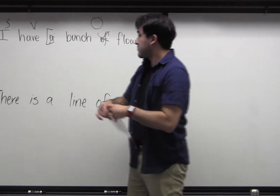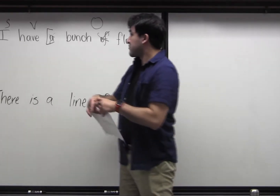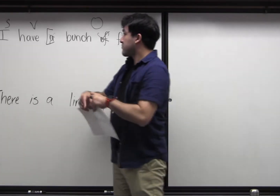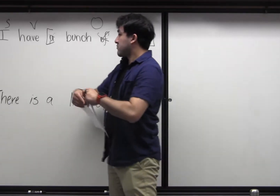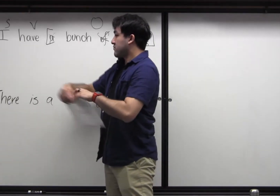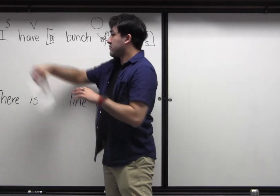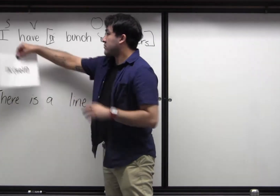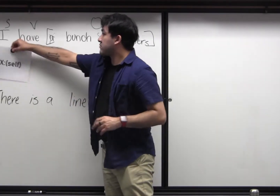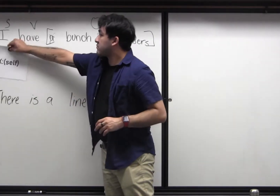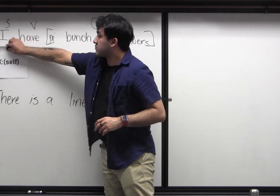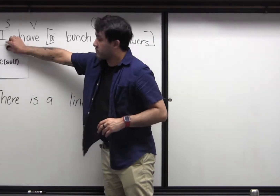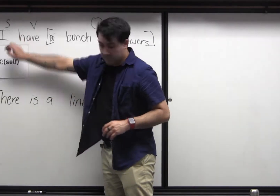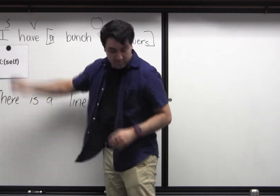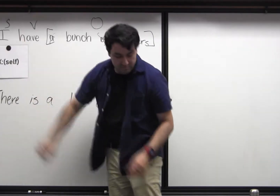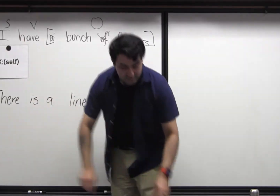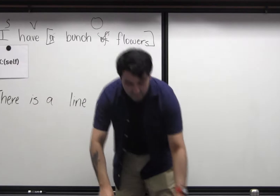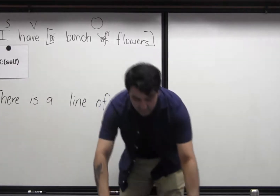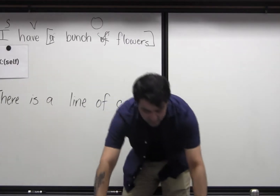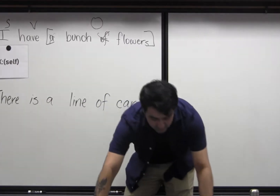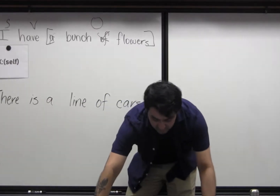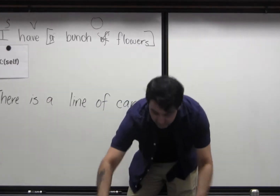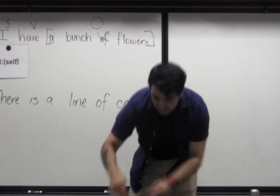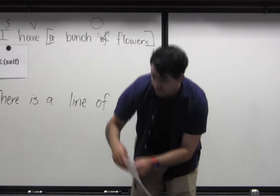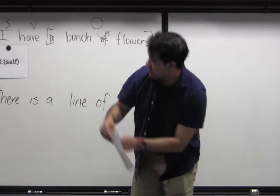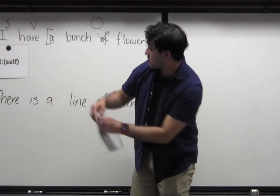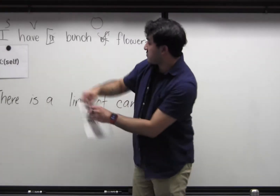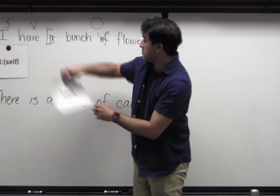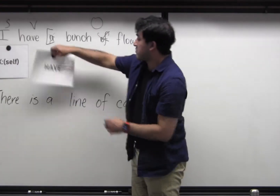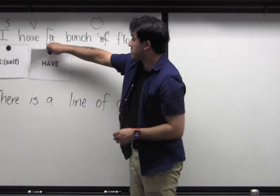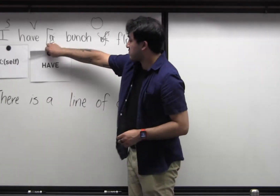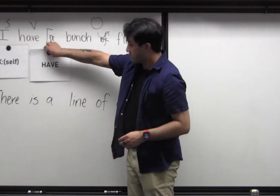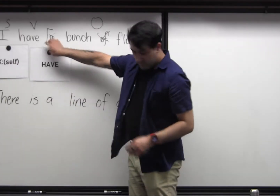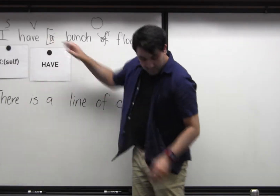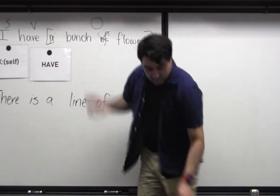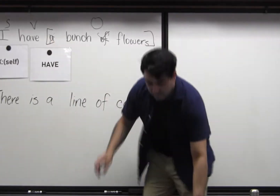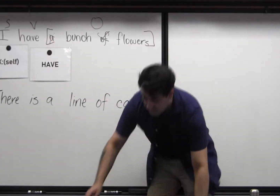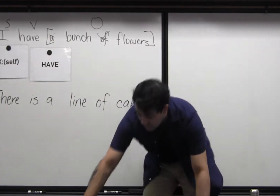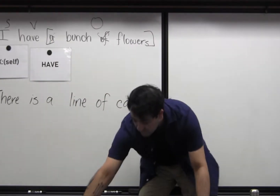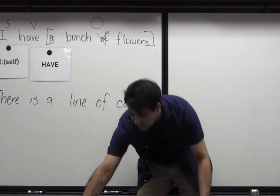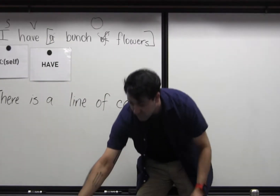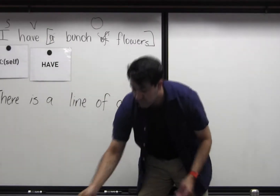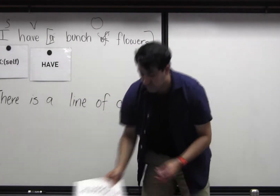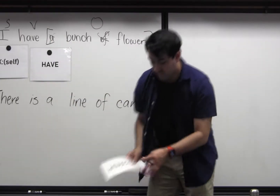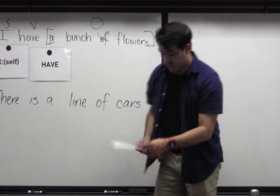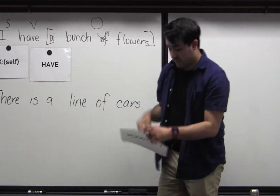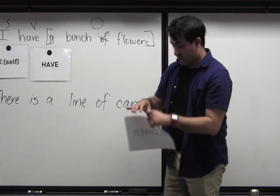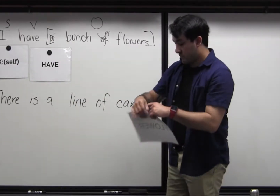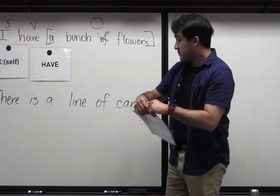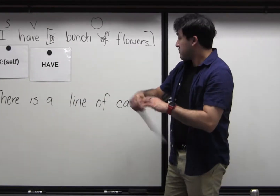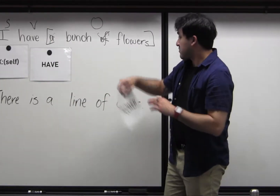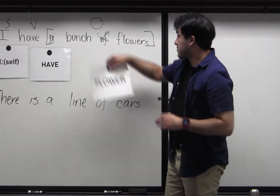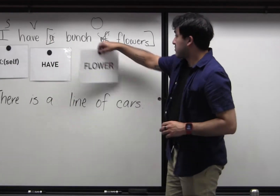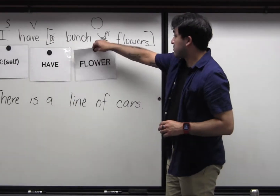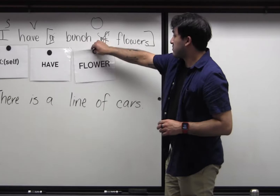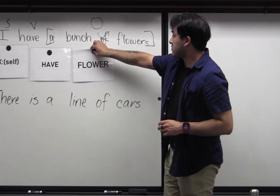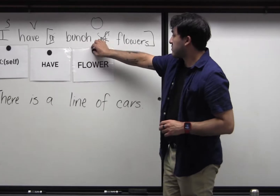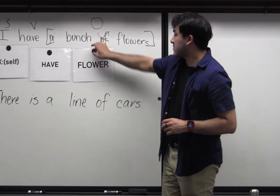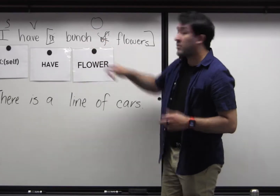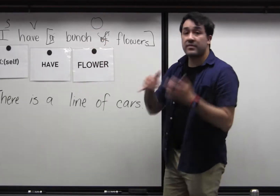of this. So as always, let's go ahead and put up our little posters. And as always, all of our posters are written in capital letters so we can